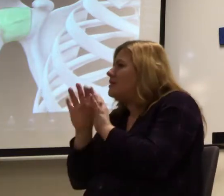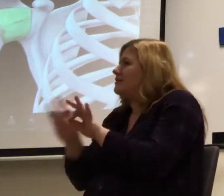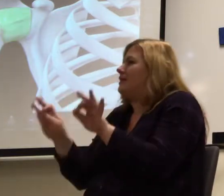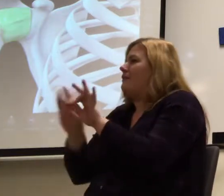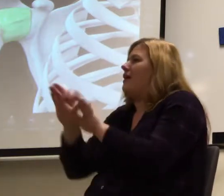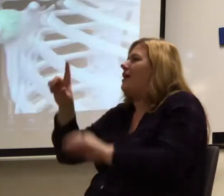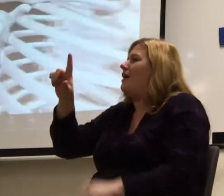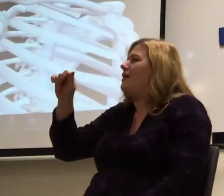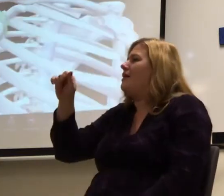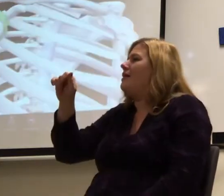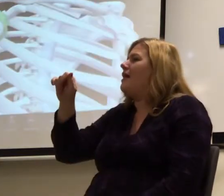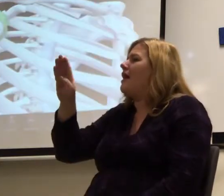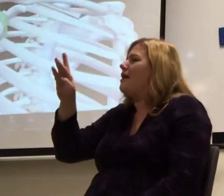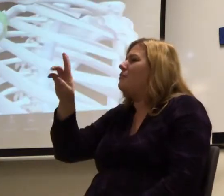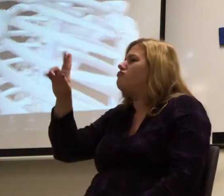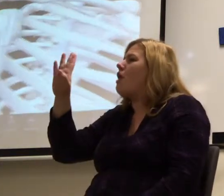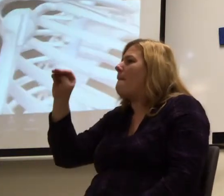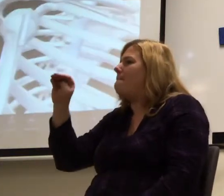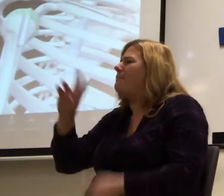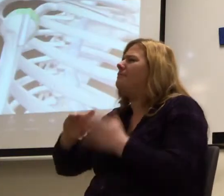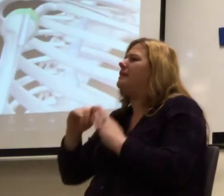Labrum means lip.